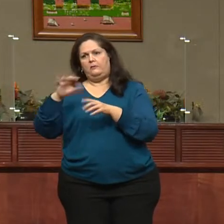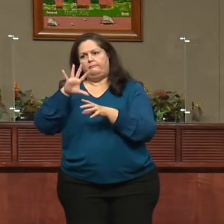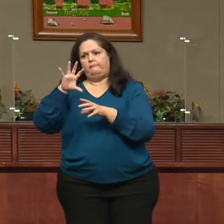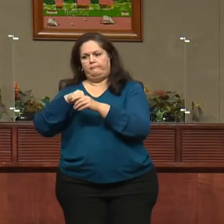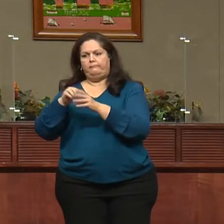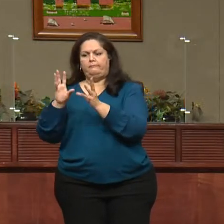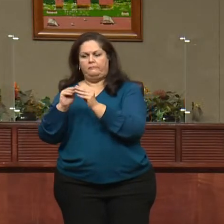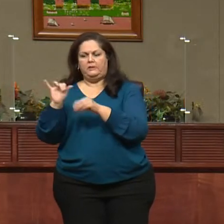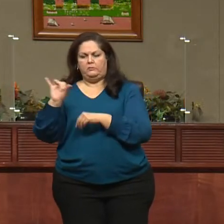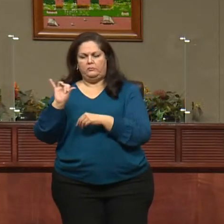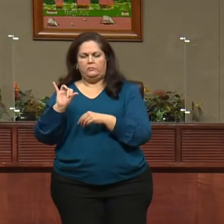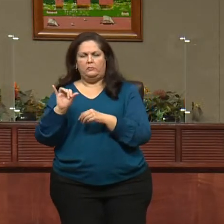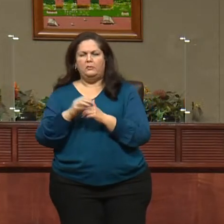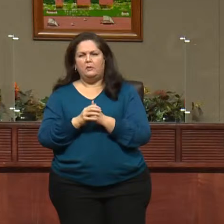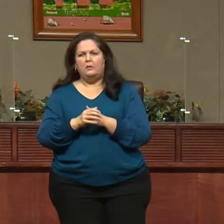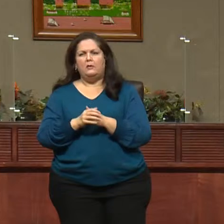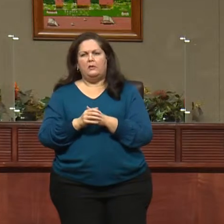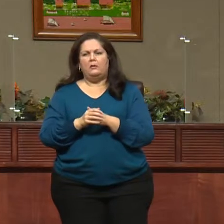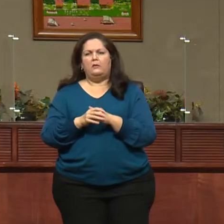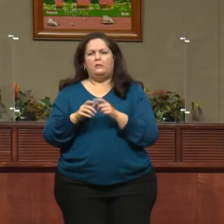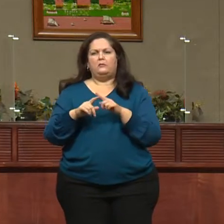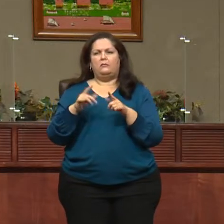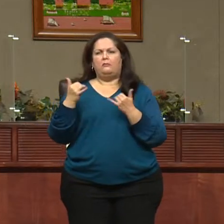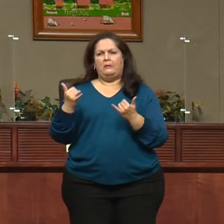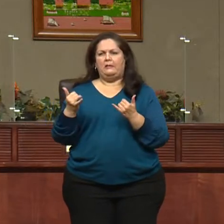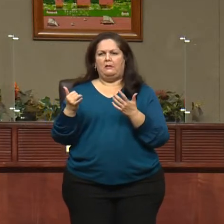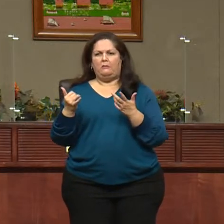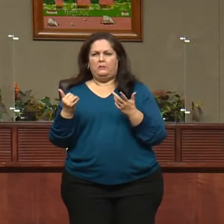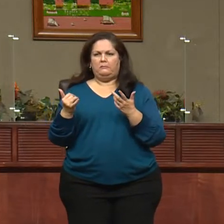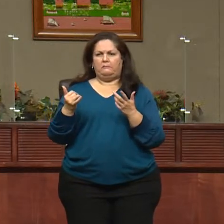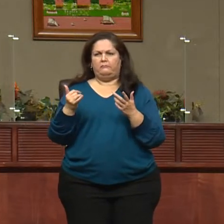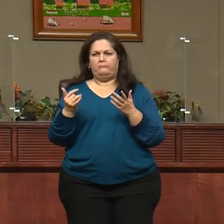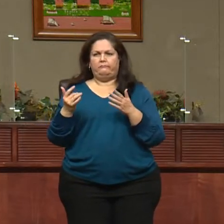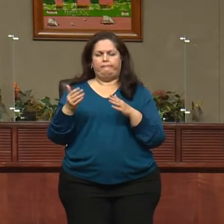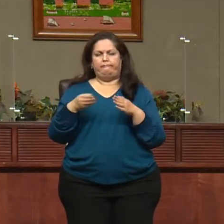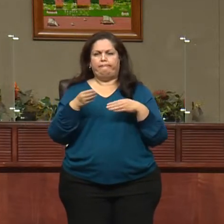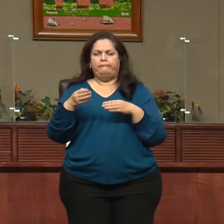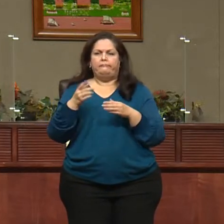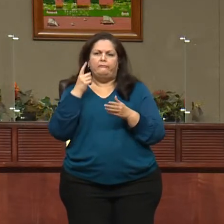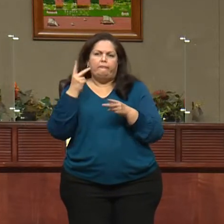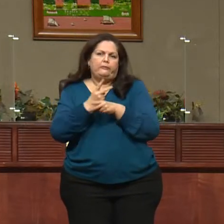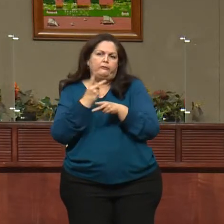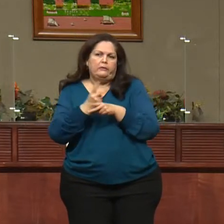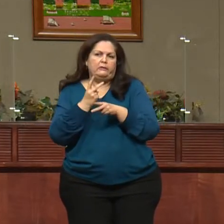in. So it's kind of a moving target at this point.